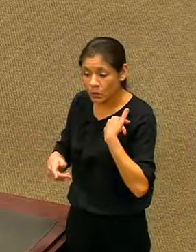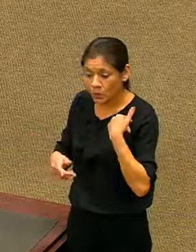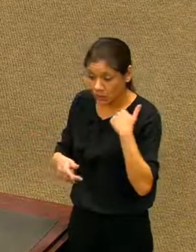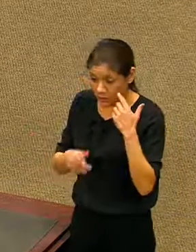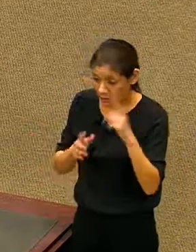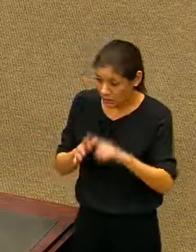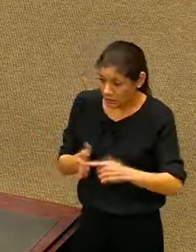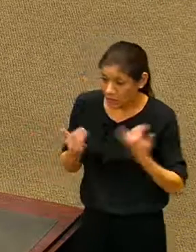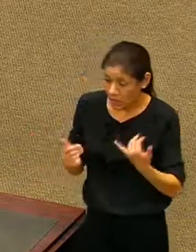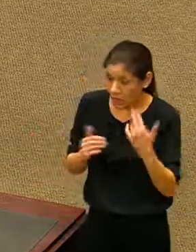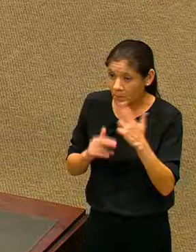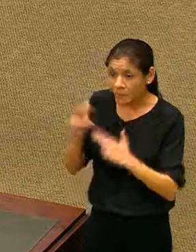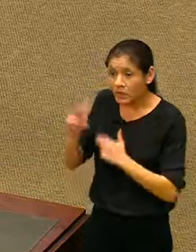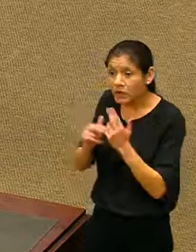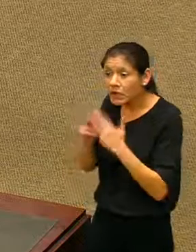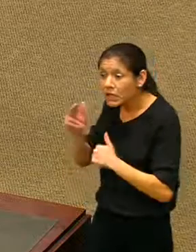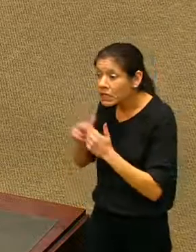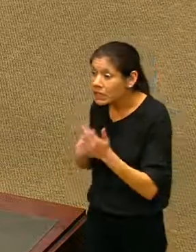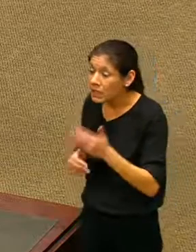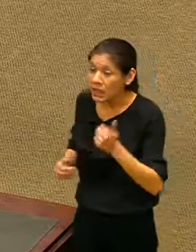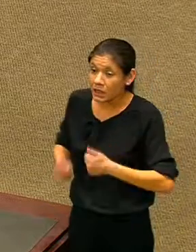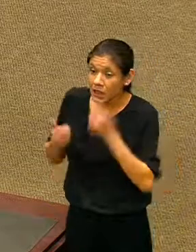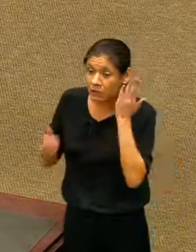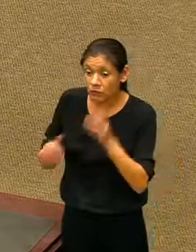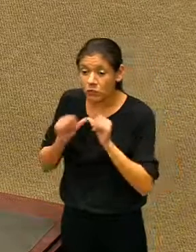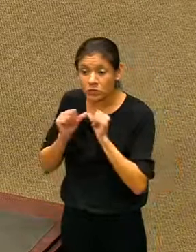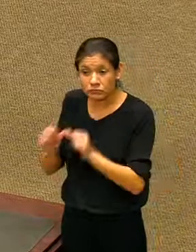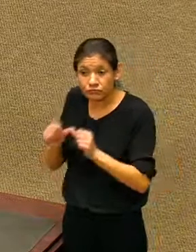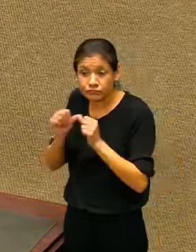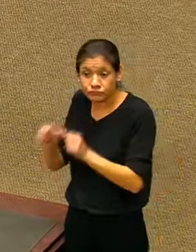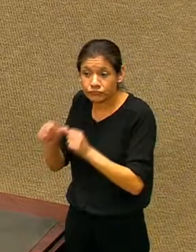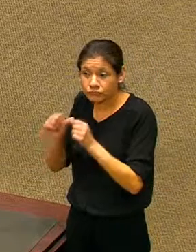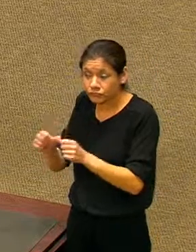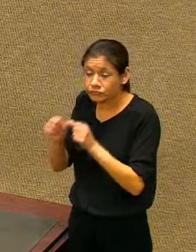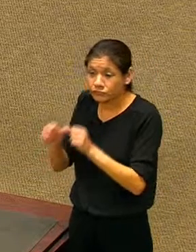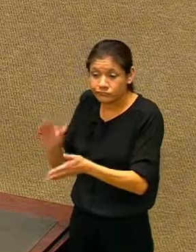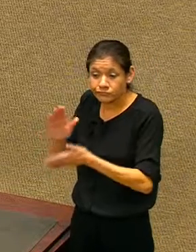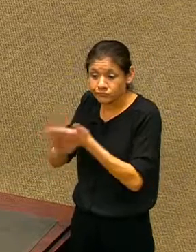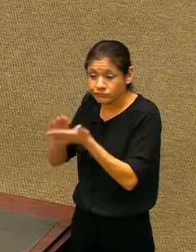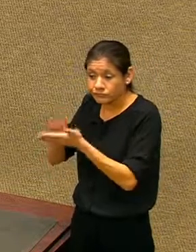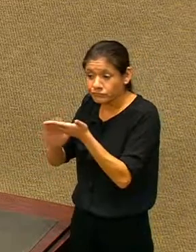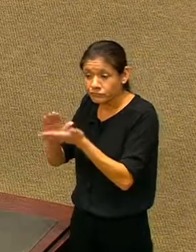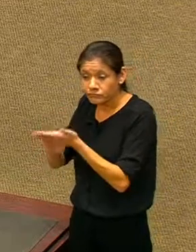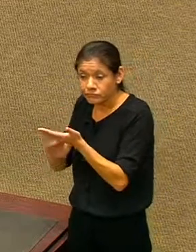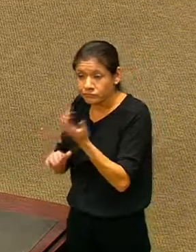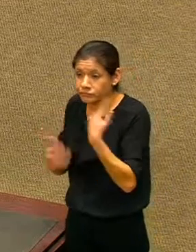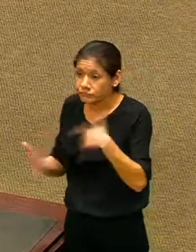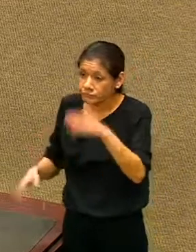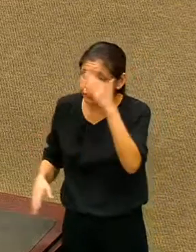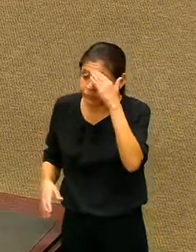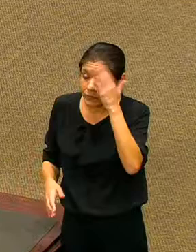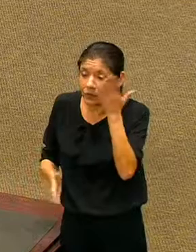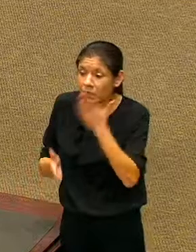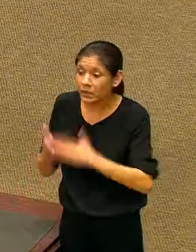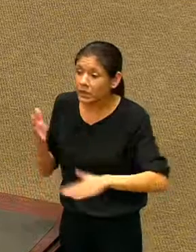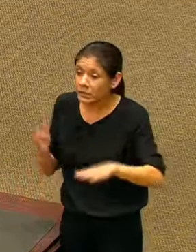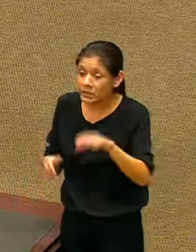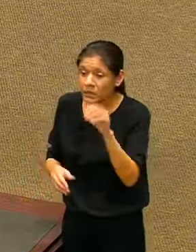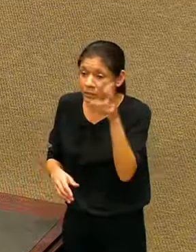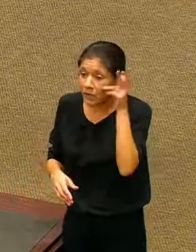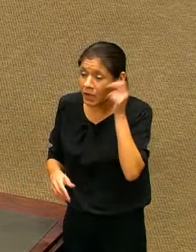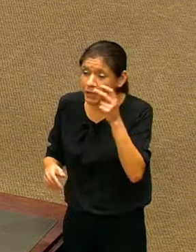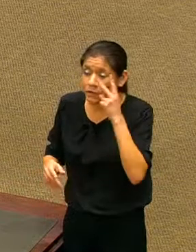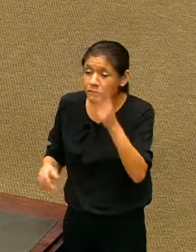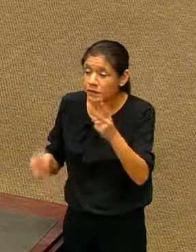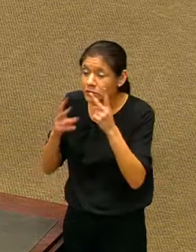construction, and life is going to be going on normal here in council chambers. We know for a fact some of our AV components are going to take